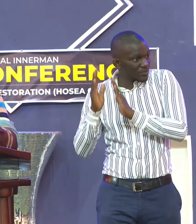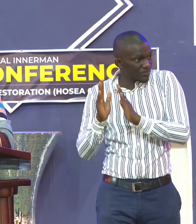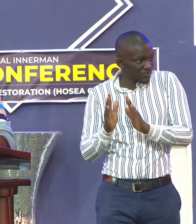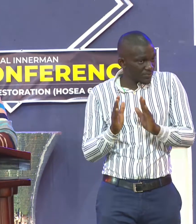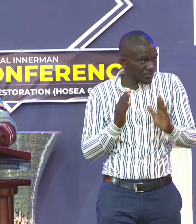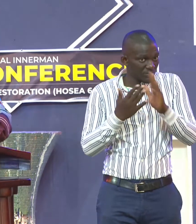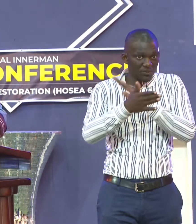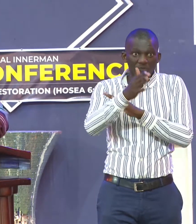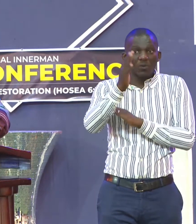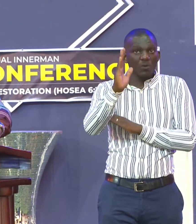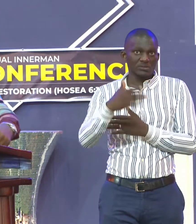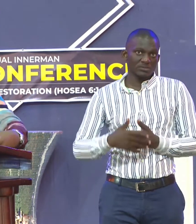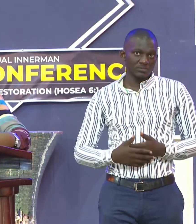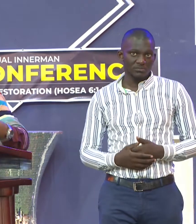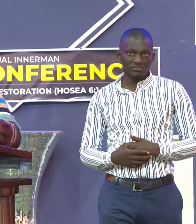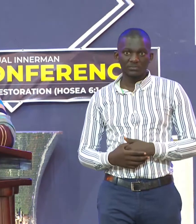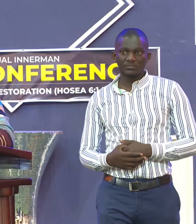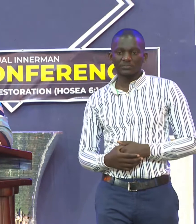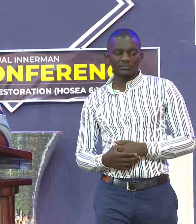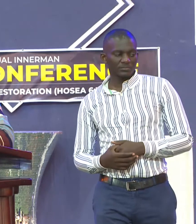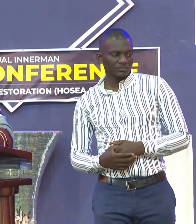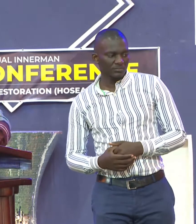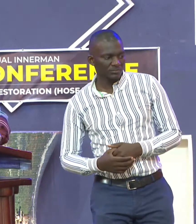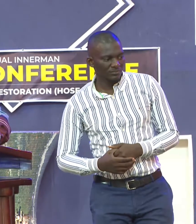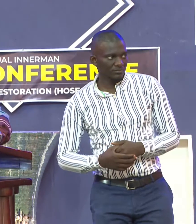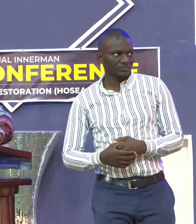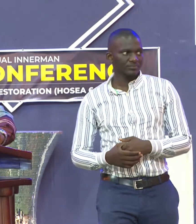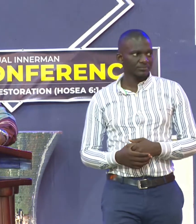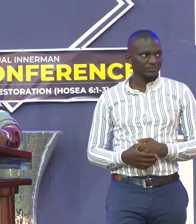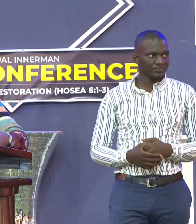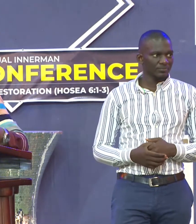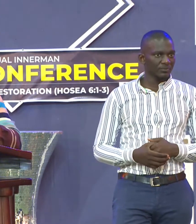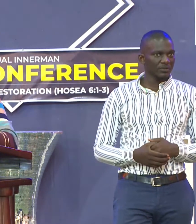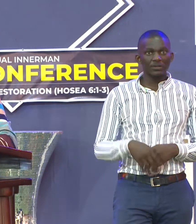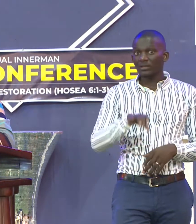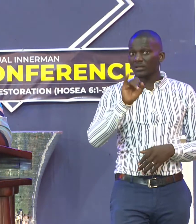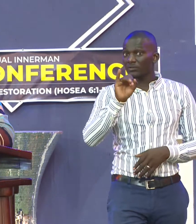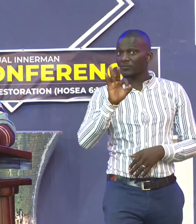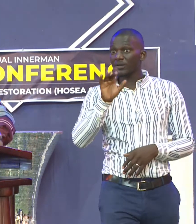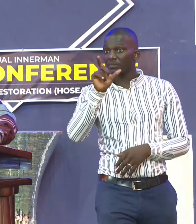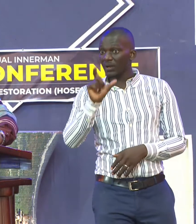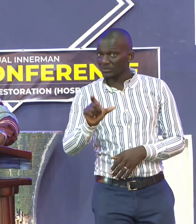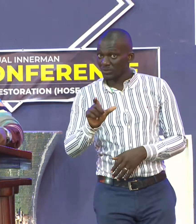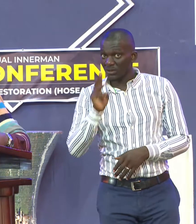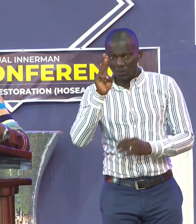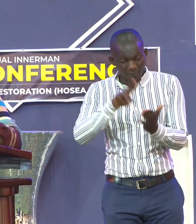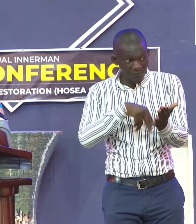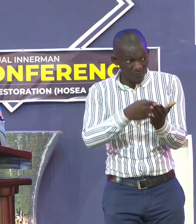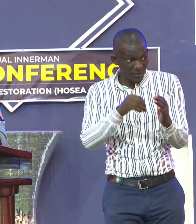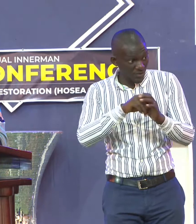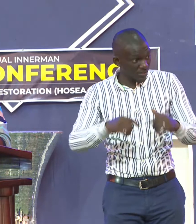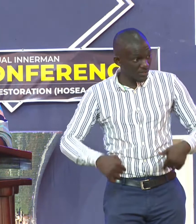is the failure to know the initial plan of God. If a person will fail in life,